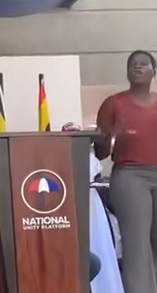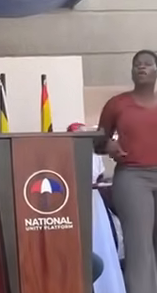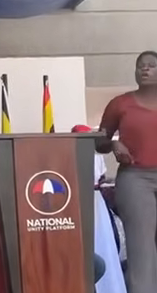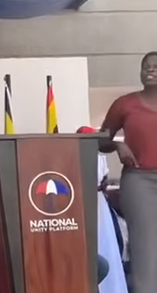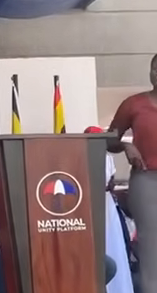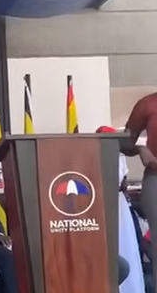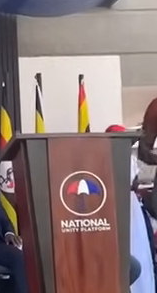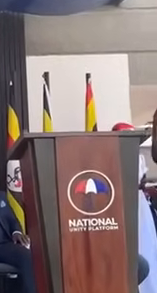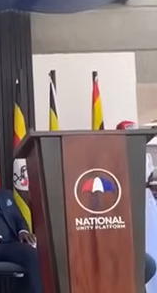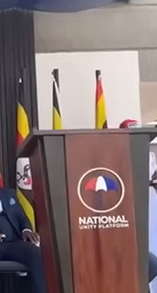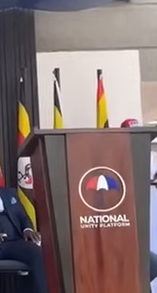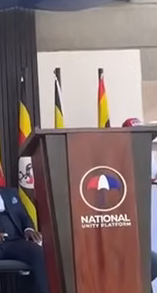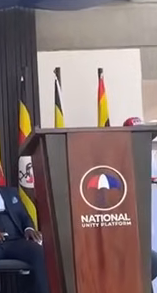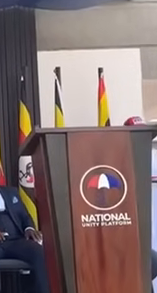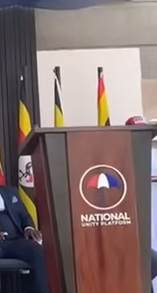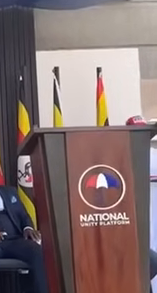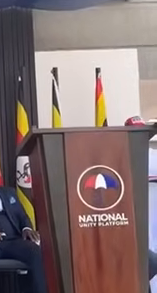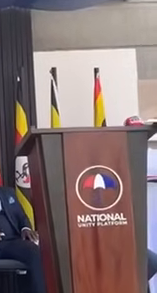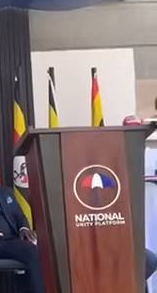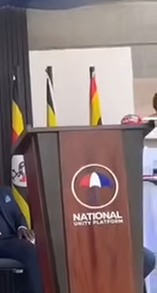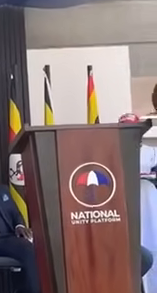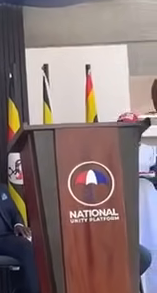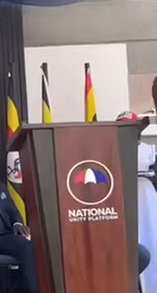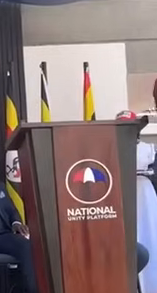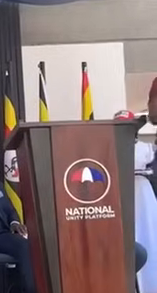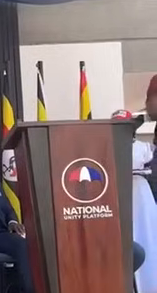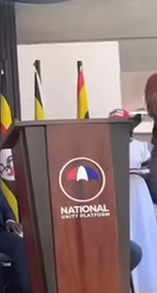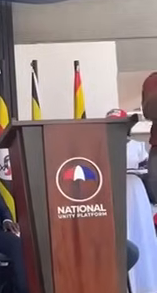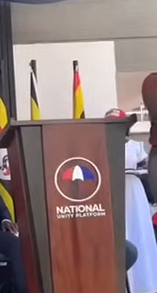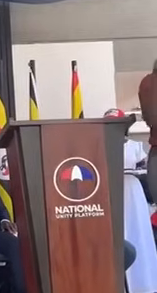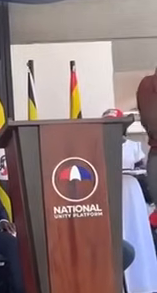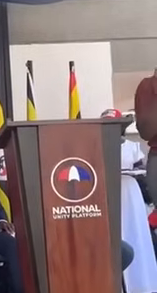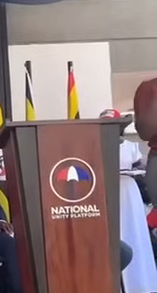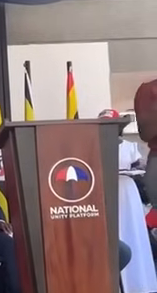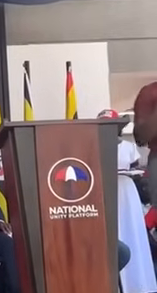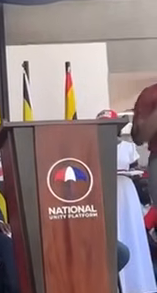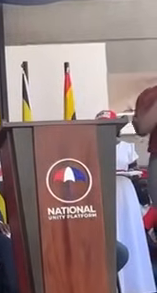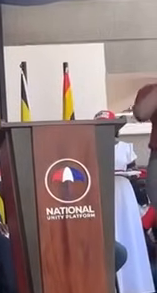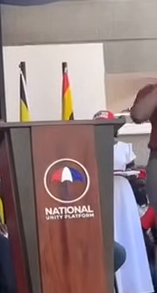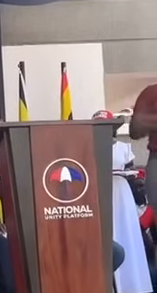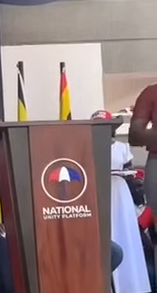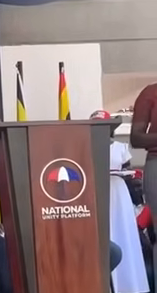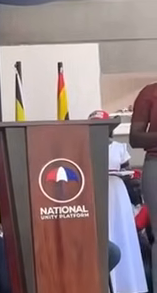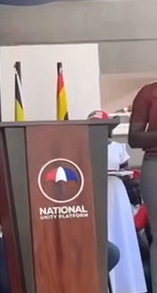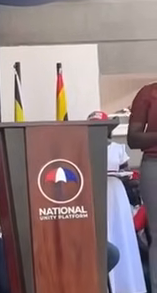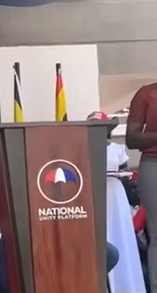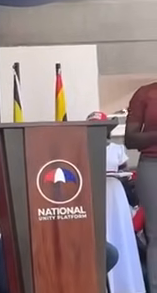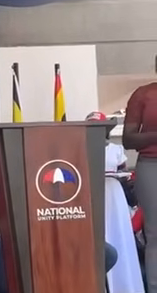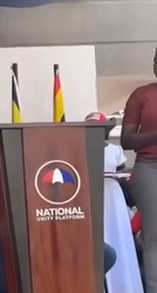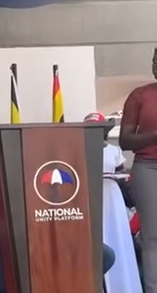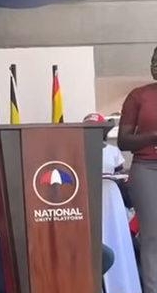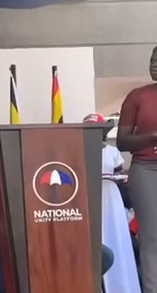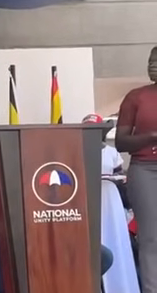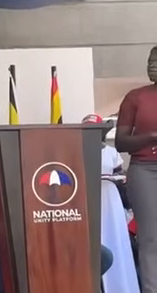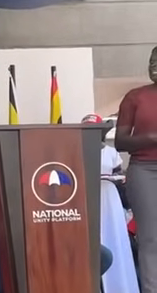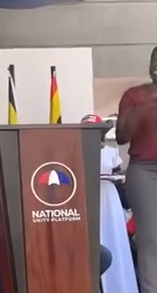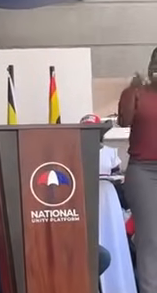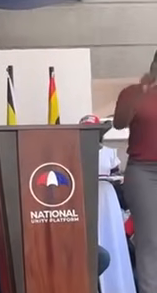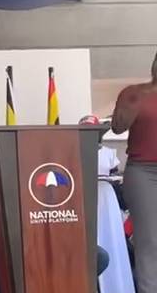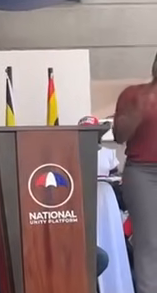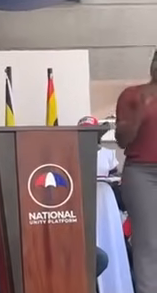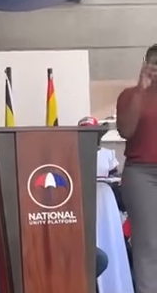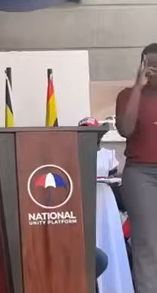baba ddoboozi lyaki ddoboozi ly'abantu abatalina ddoboozi be bayinye okusitula